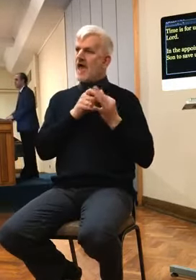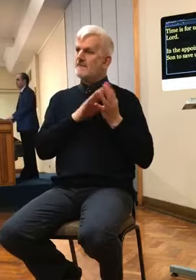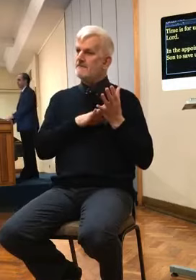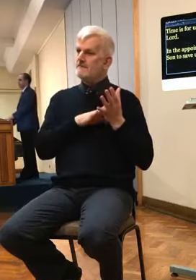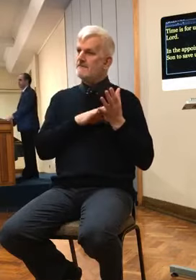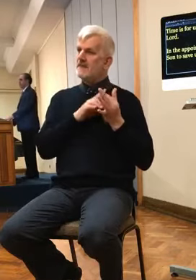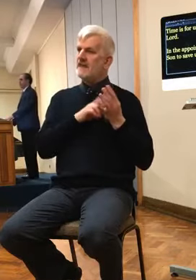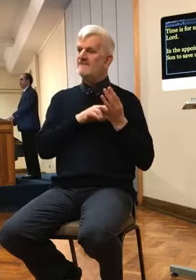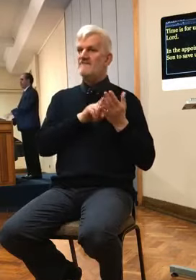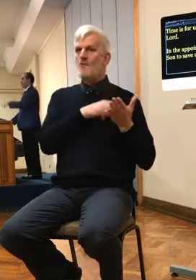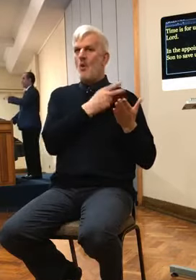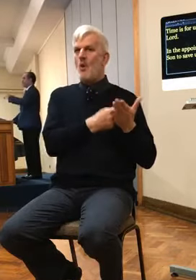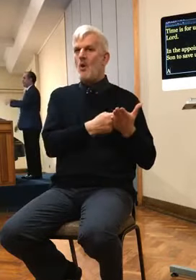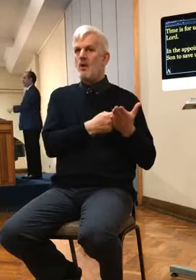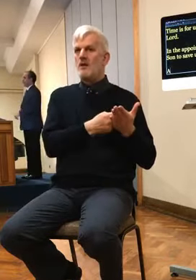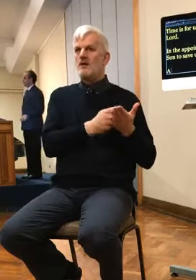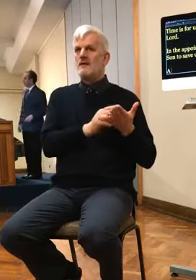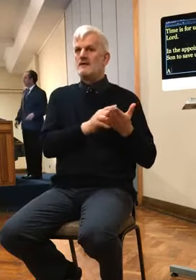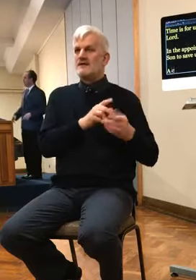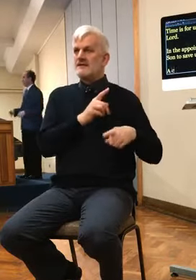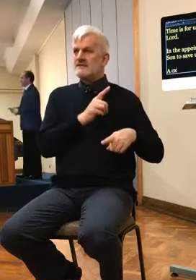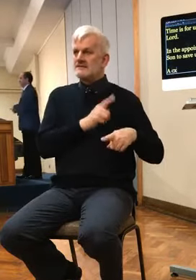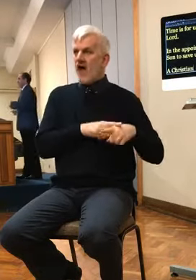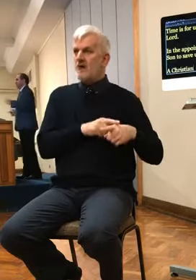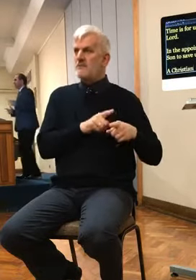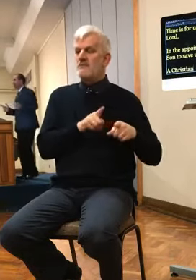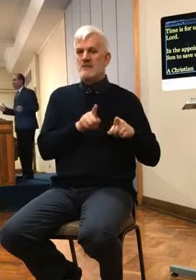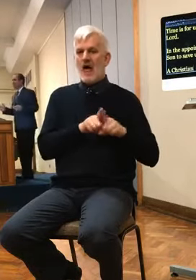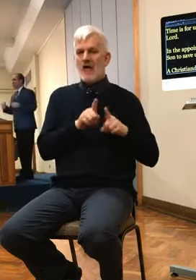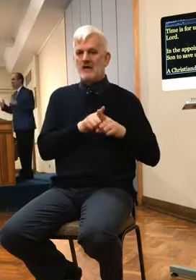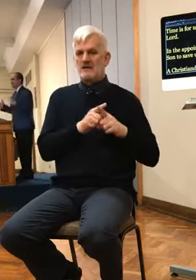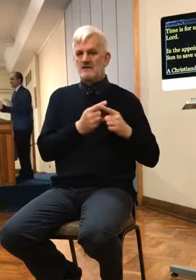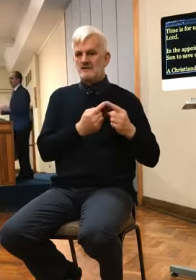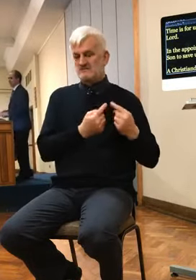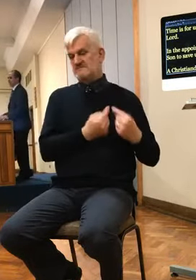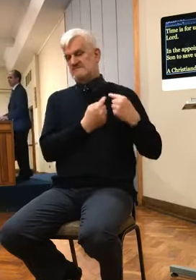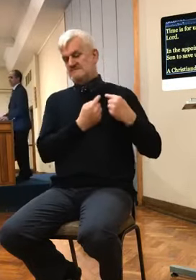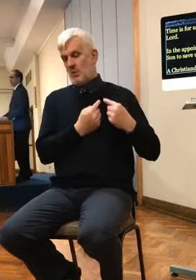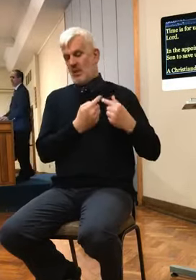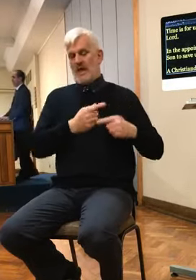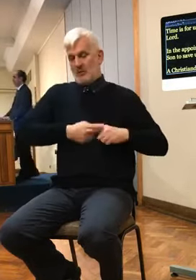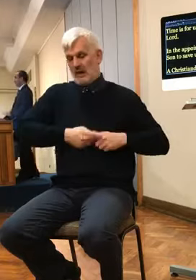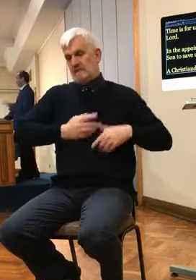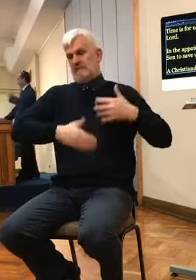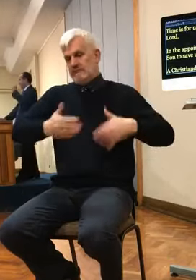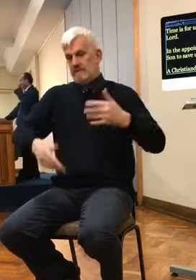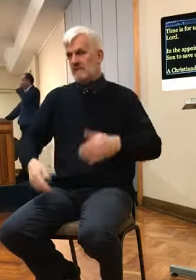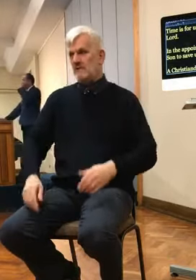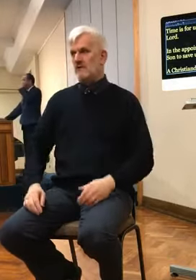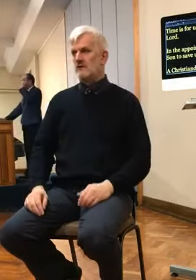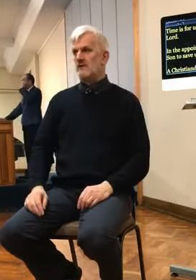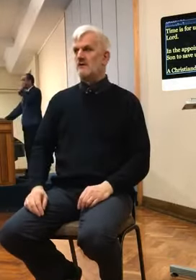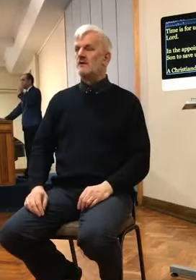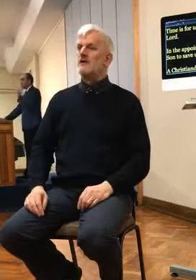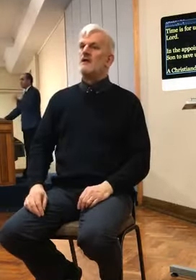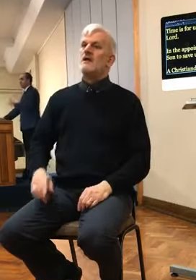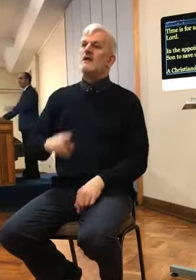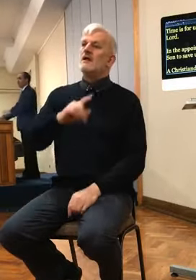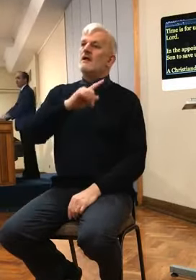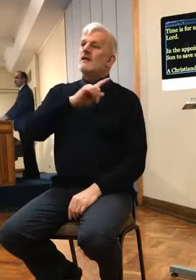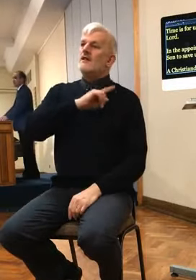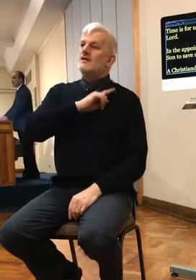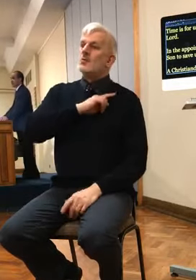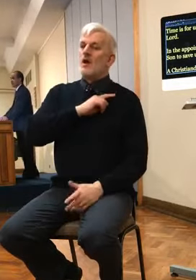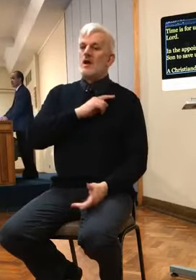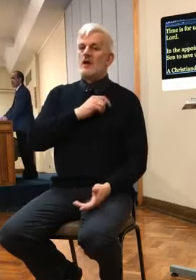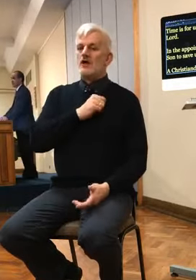time. You hear people wandering around just killing time. No. A Christian doesn't blow